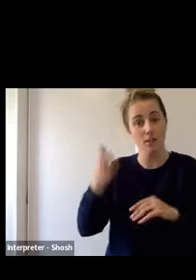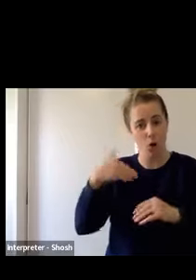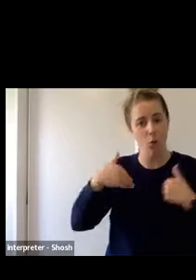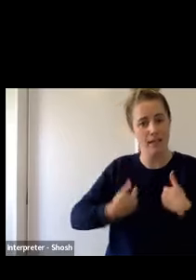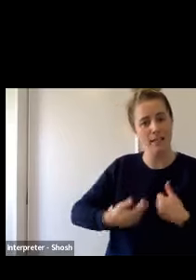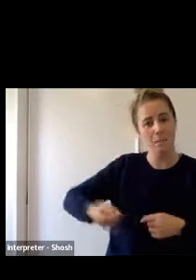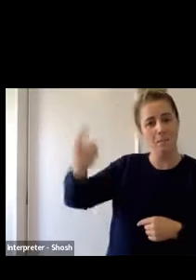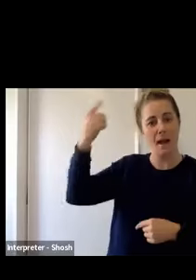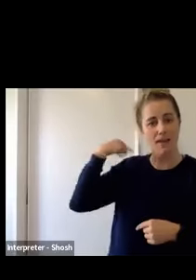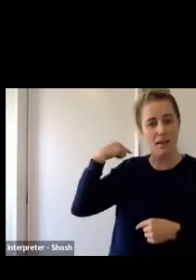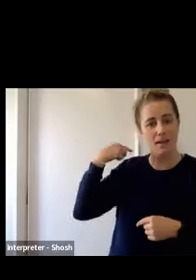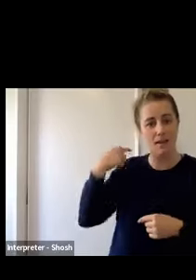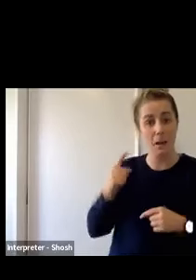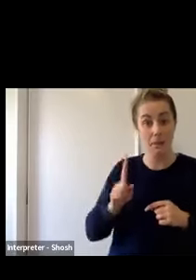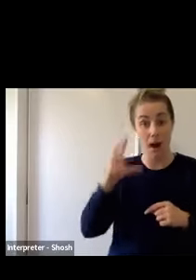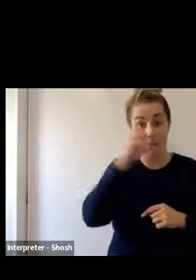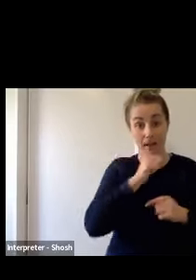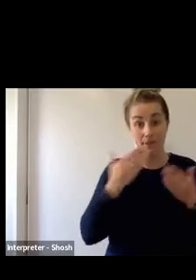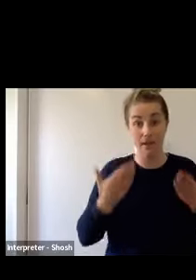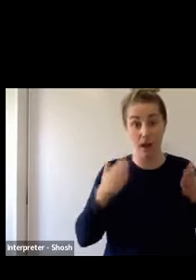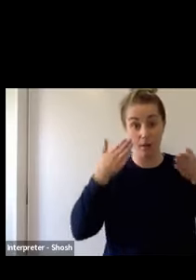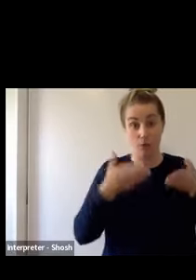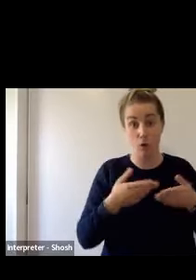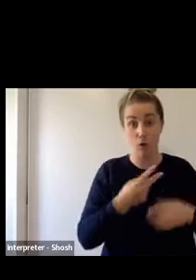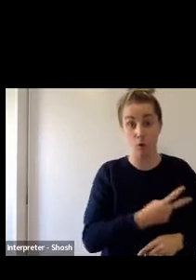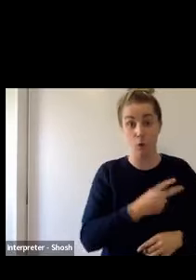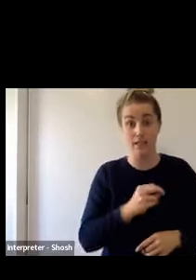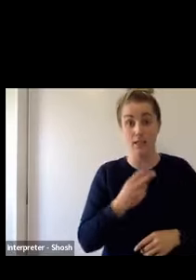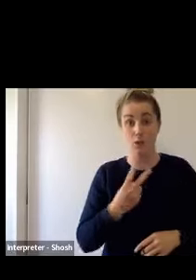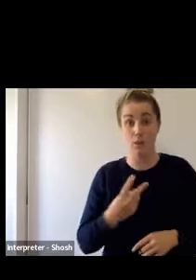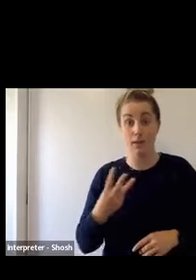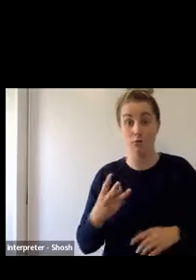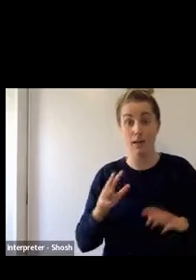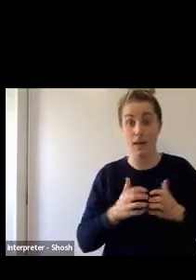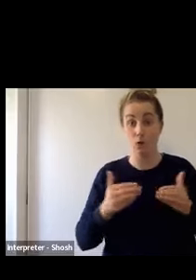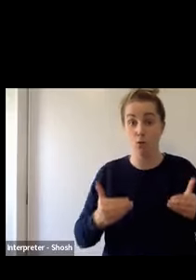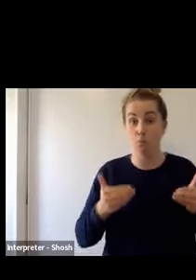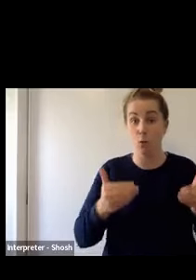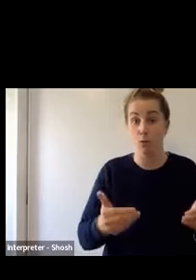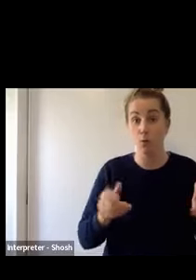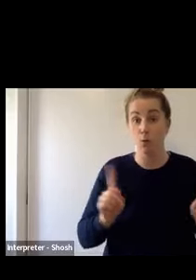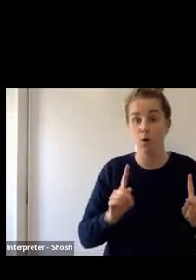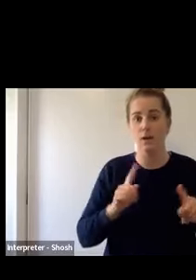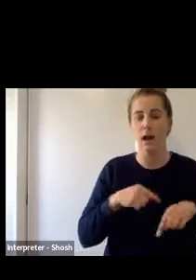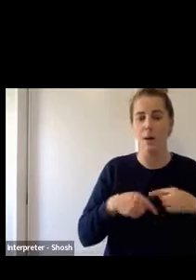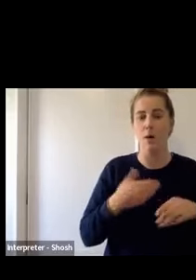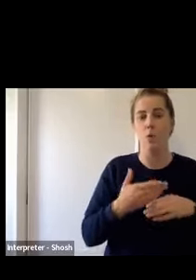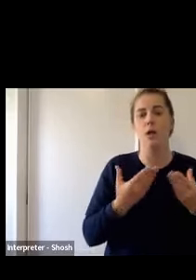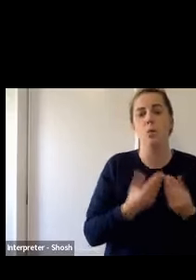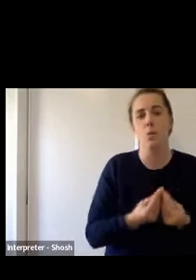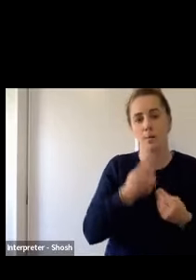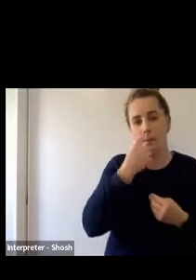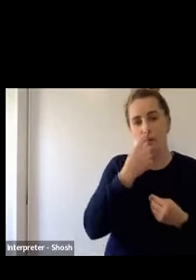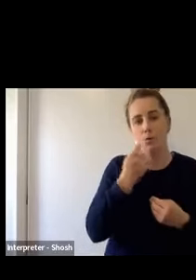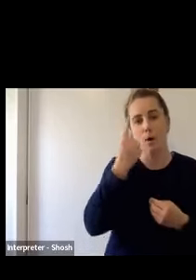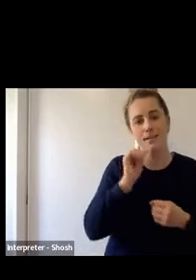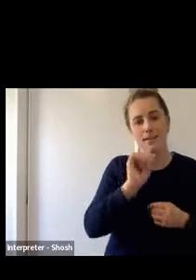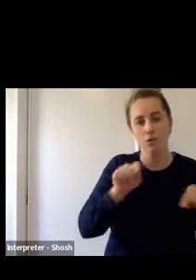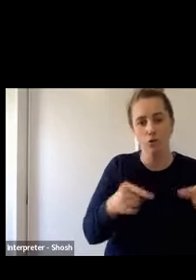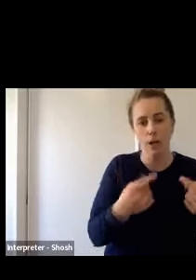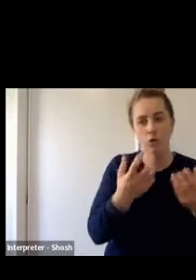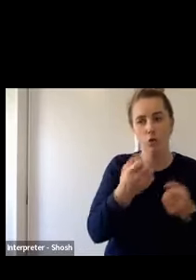then. But I believe the focus now in 2023 and the way forward is about working with people and understanding the challenges